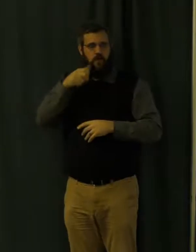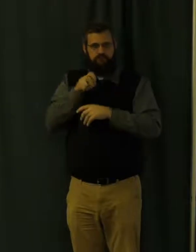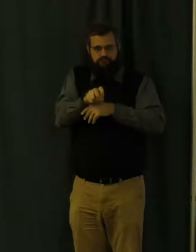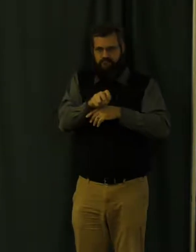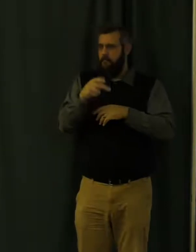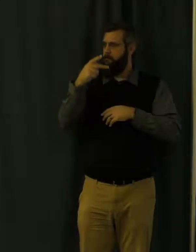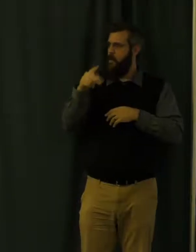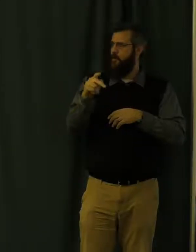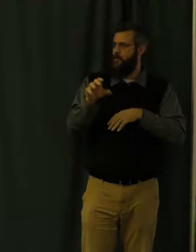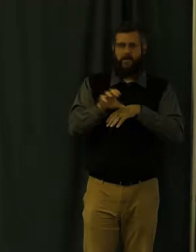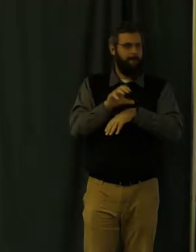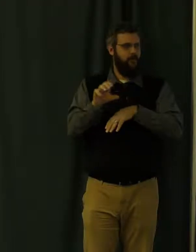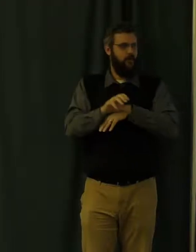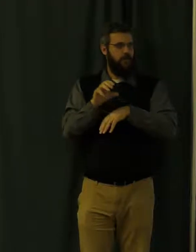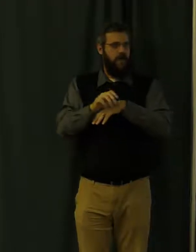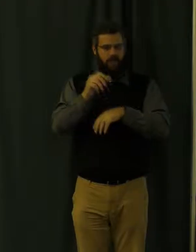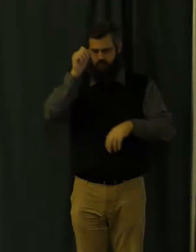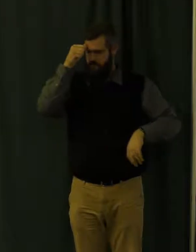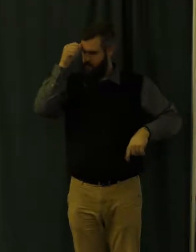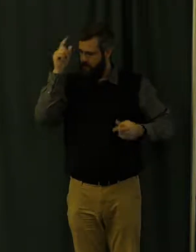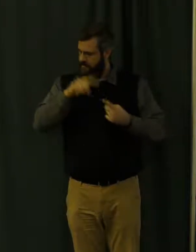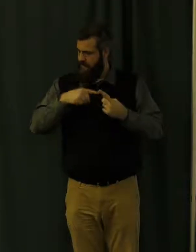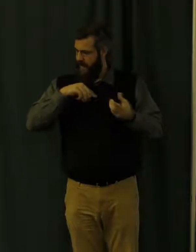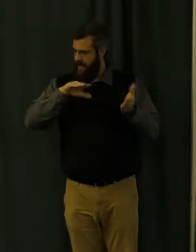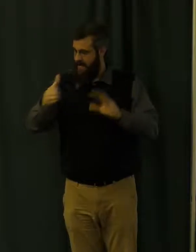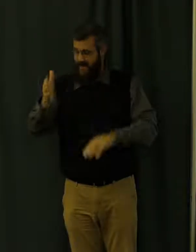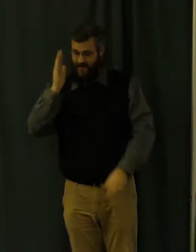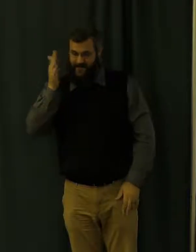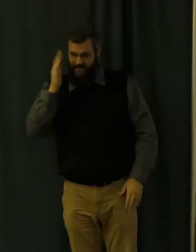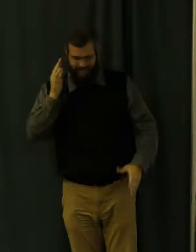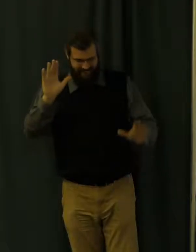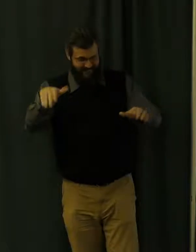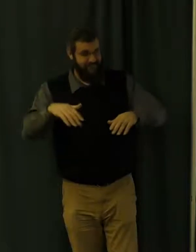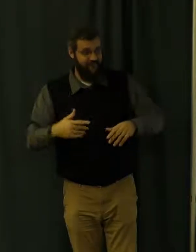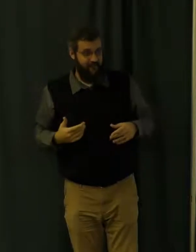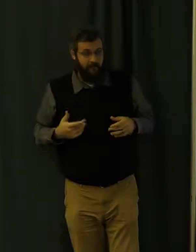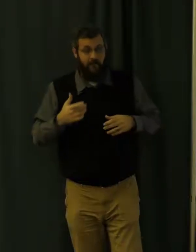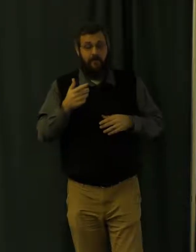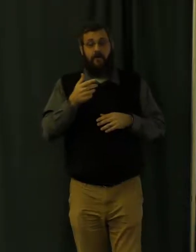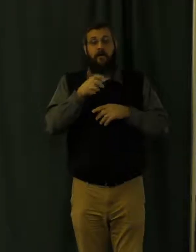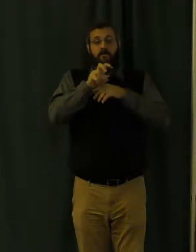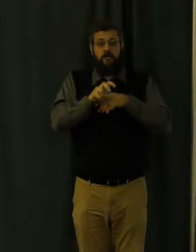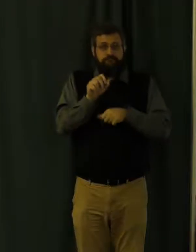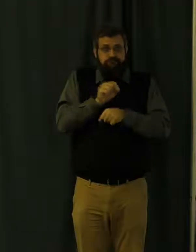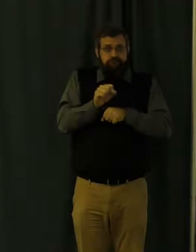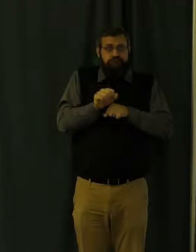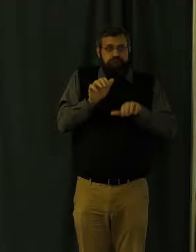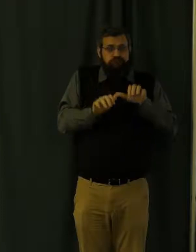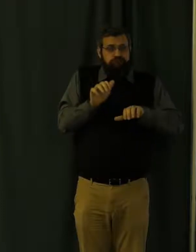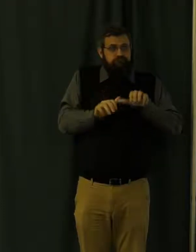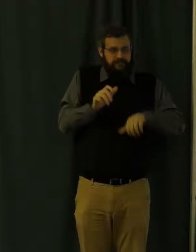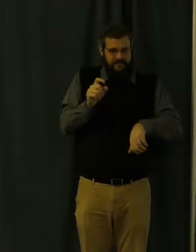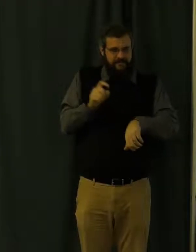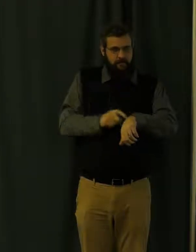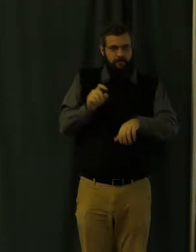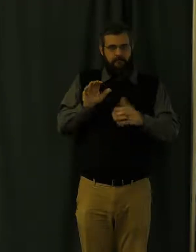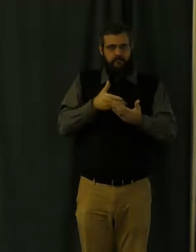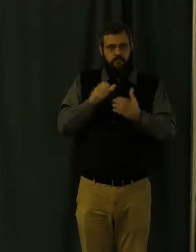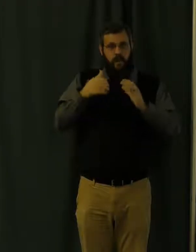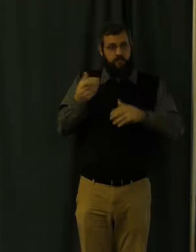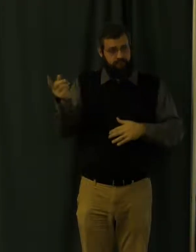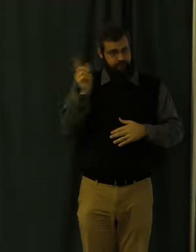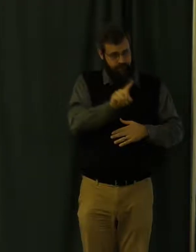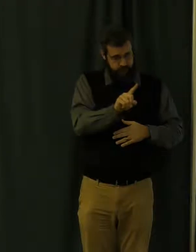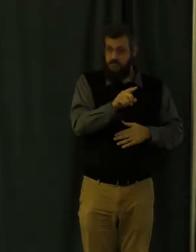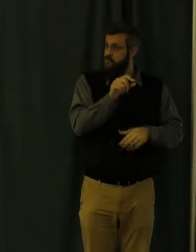one. Like, I won't remember this story until the day that I die. So she was working on her writing piece. It was time to go to music. I went to get her. She'd